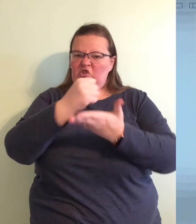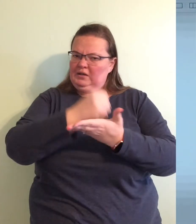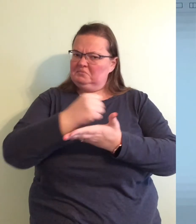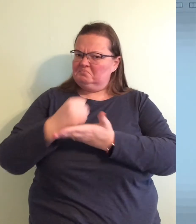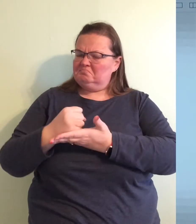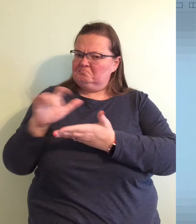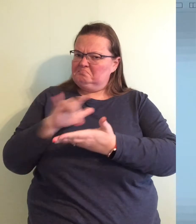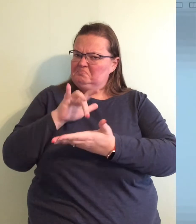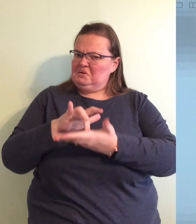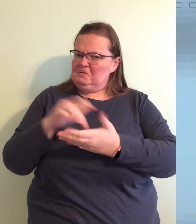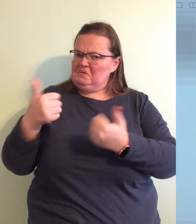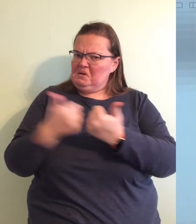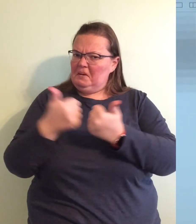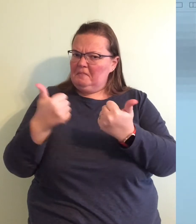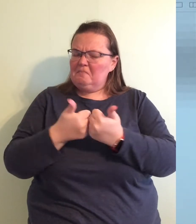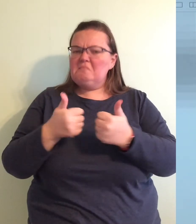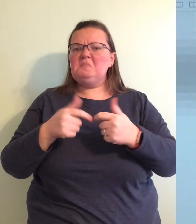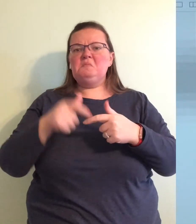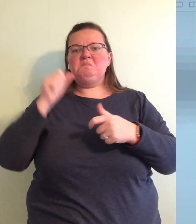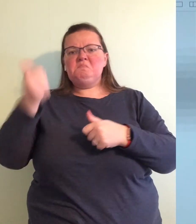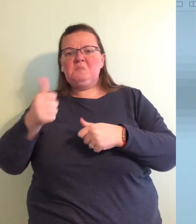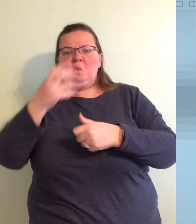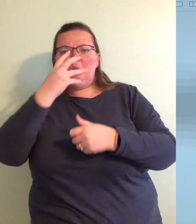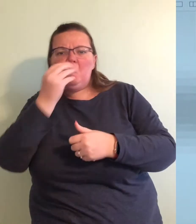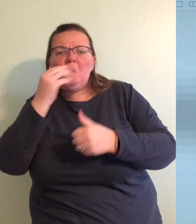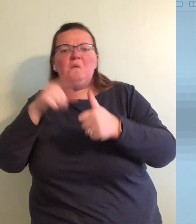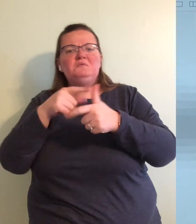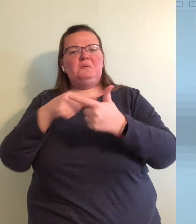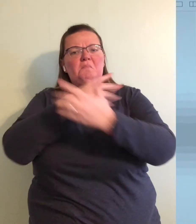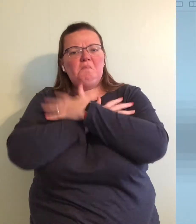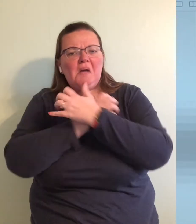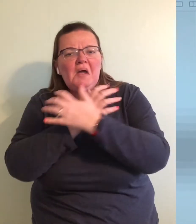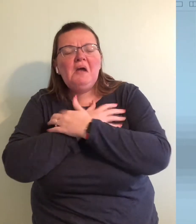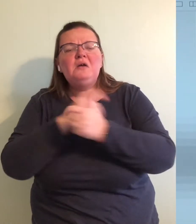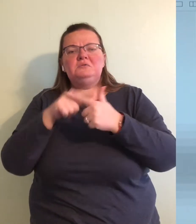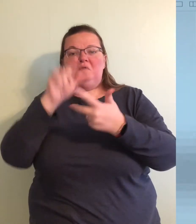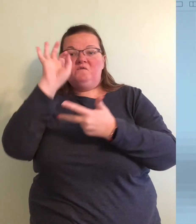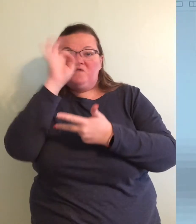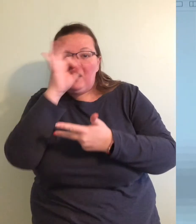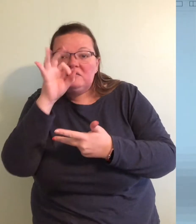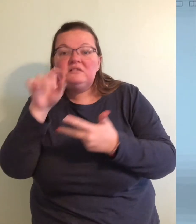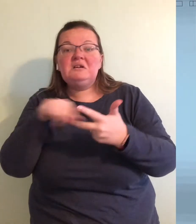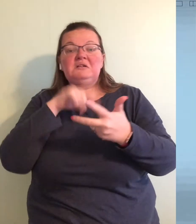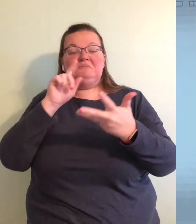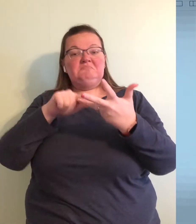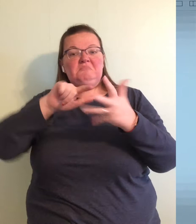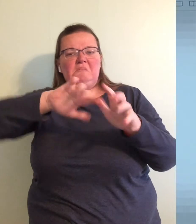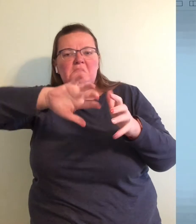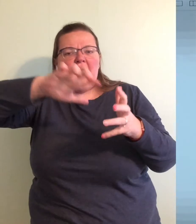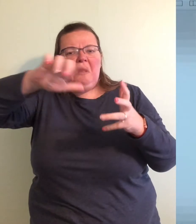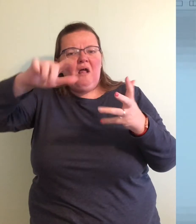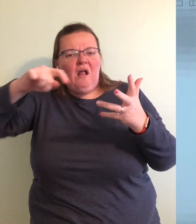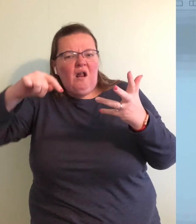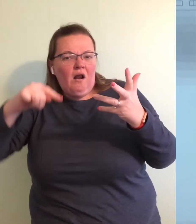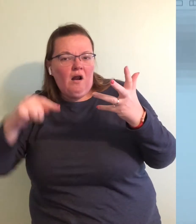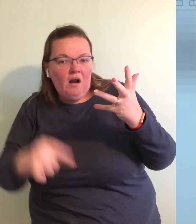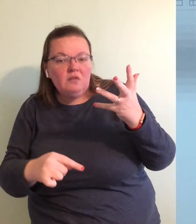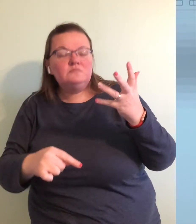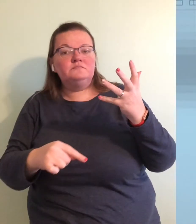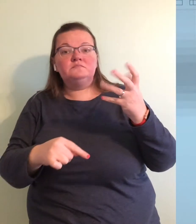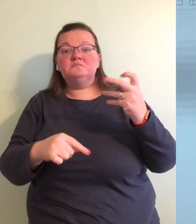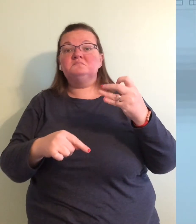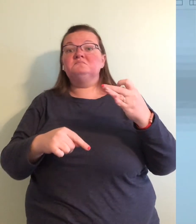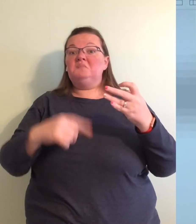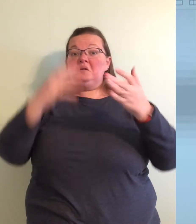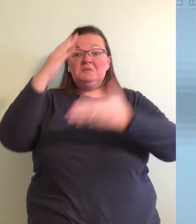game. There were stone tigers and stone wolves and bears and foxes and catamountains of stone. There